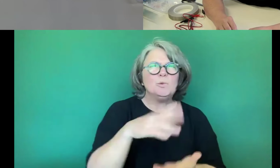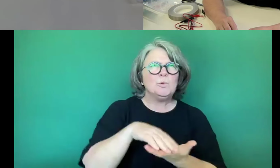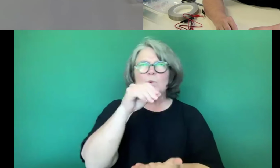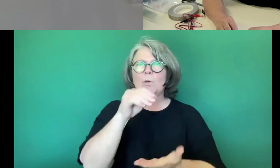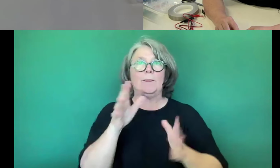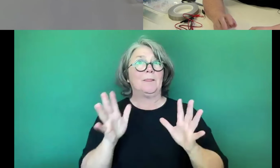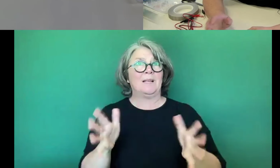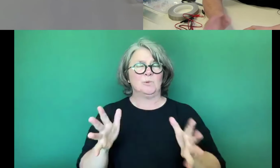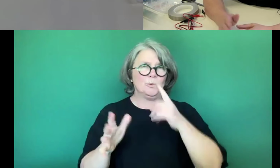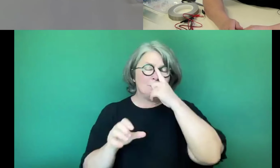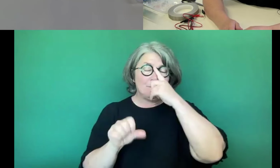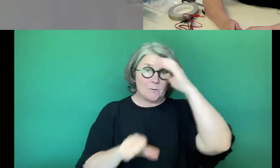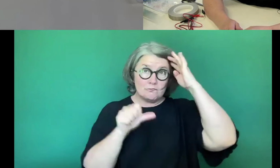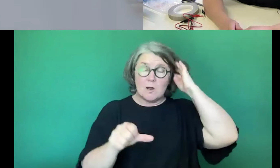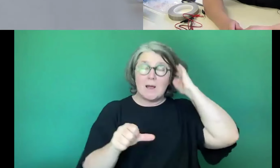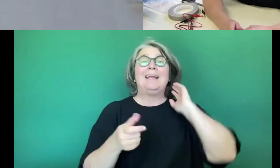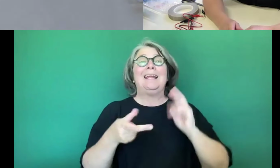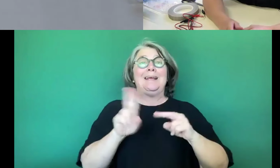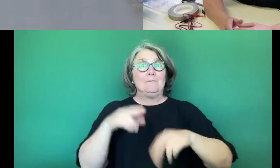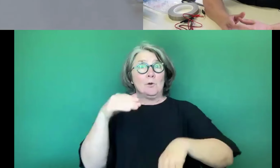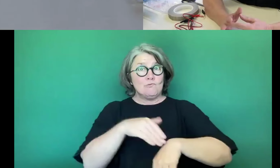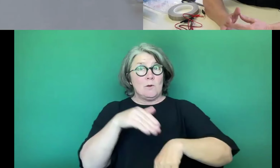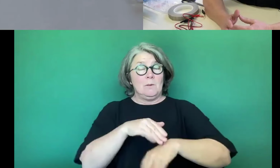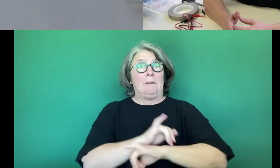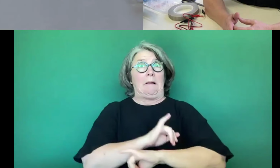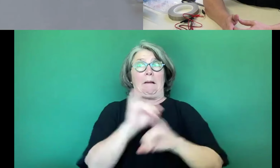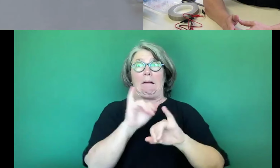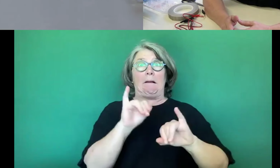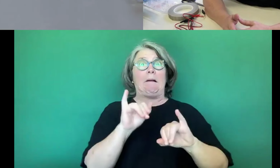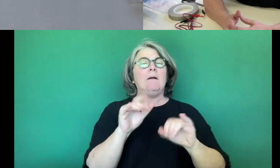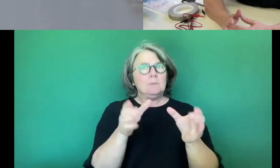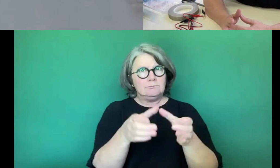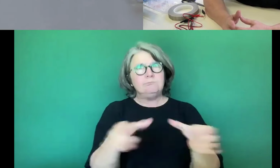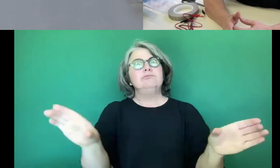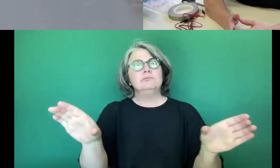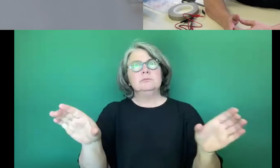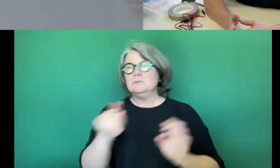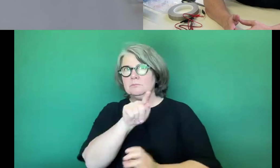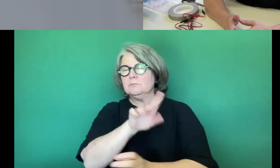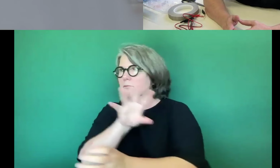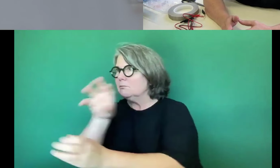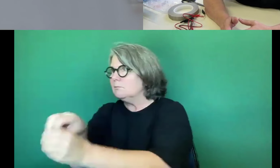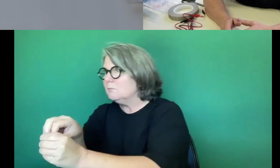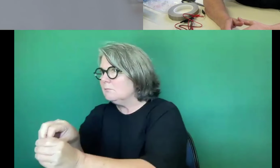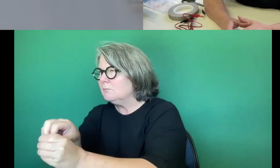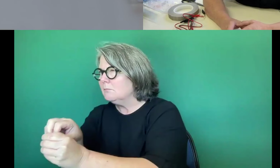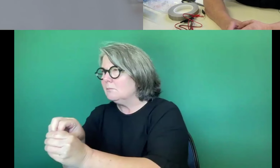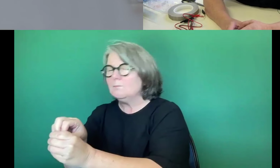having trouble, hop into the breakout room and hopefully.